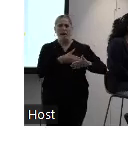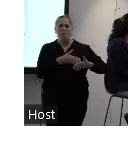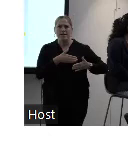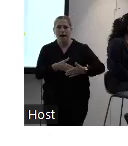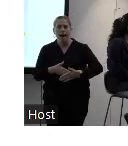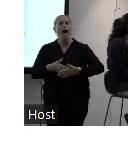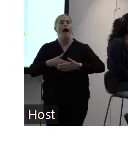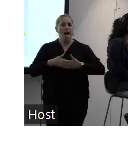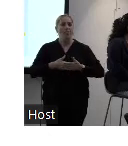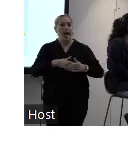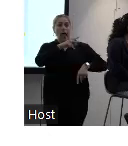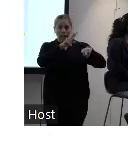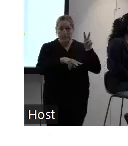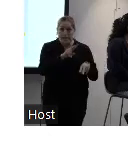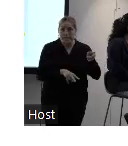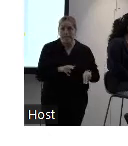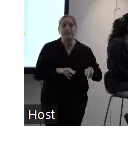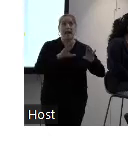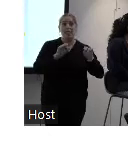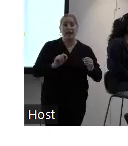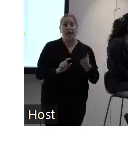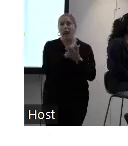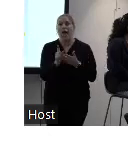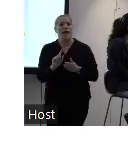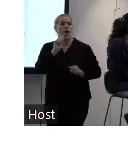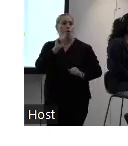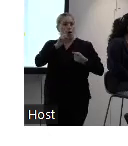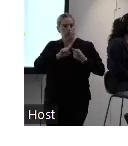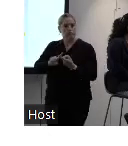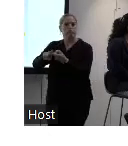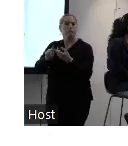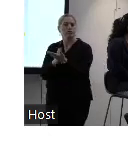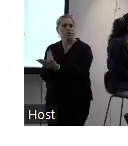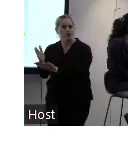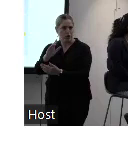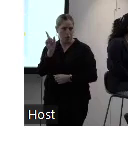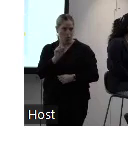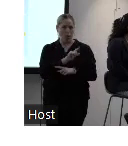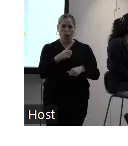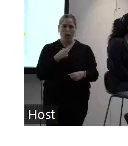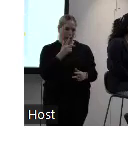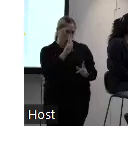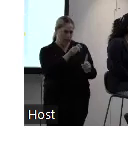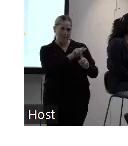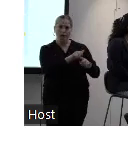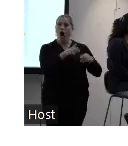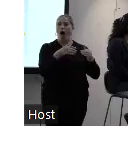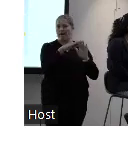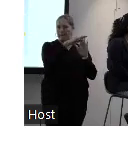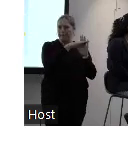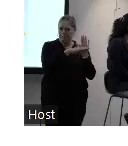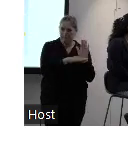that assessment to continue on with their healthcare journey. And once we'd identified these 4 steps, we built research projects around these